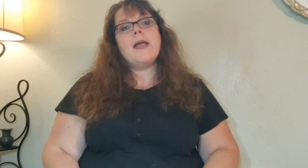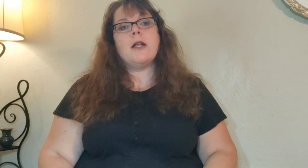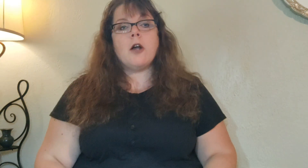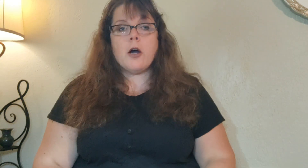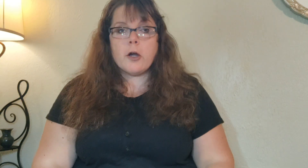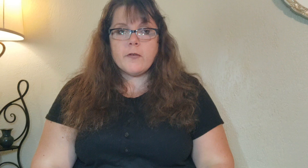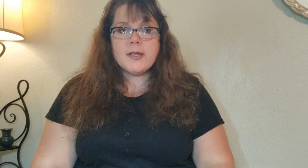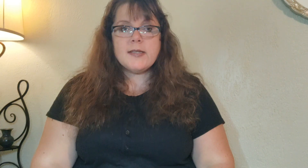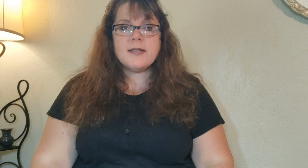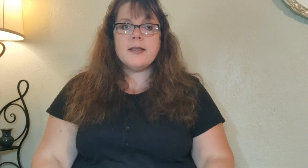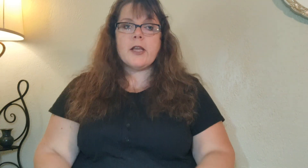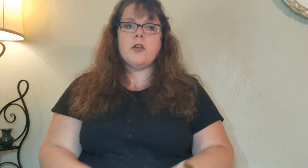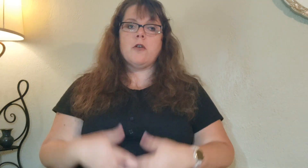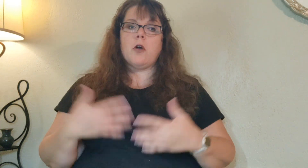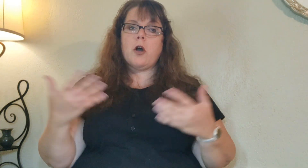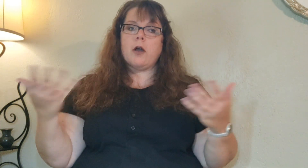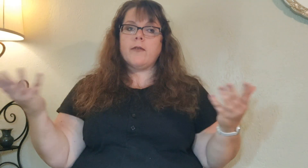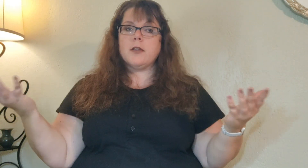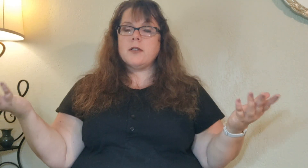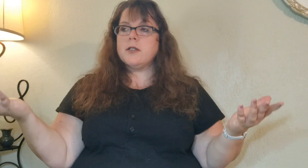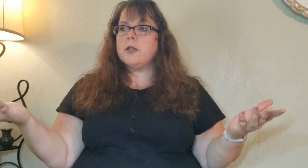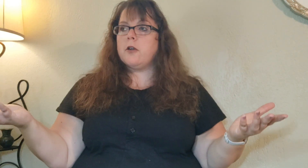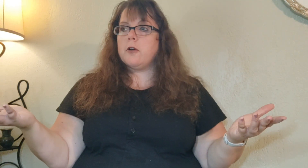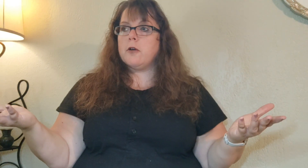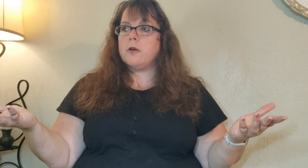In harvest, like you harvest your